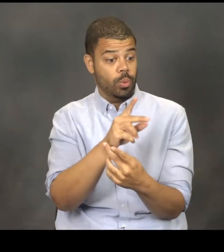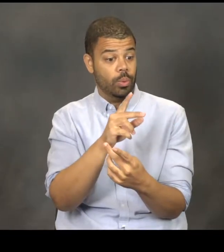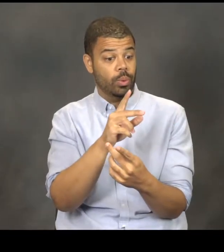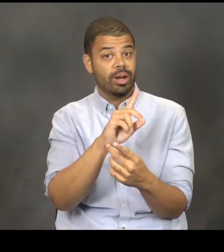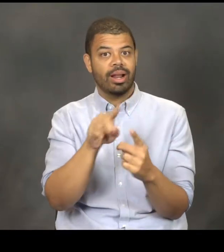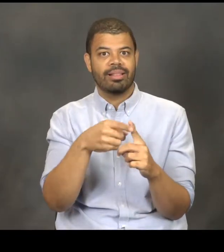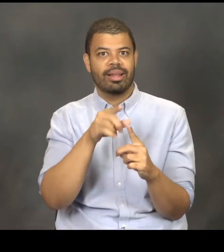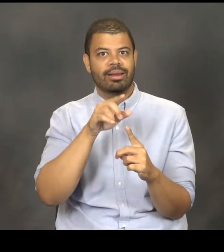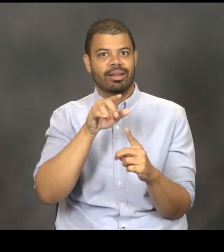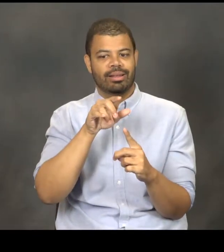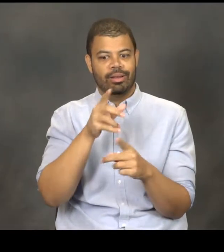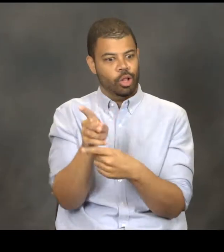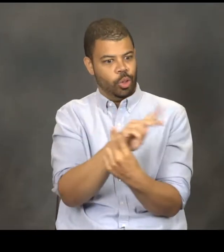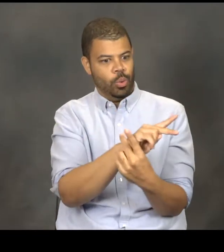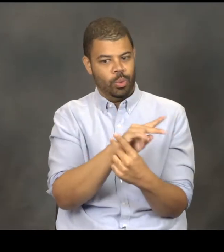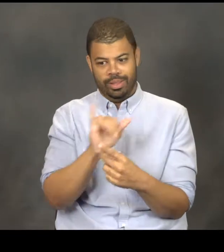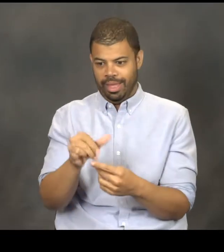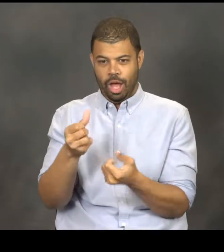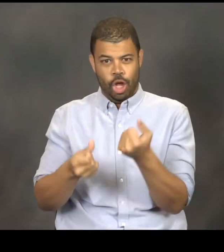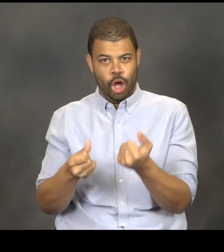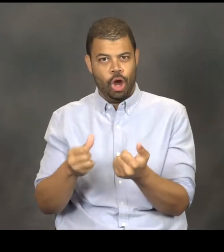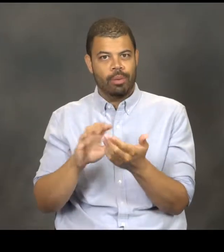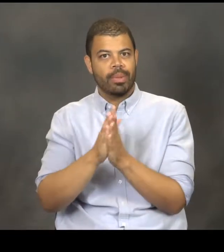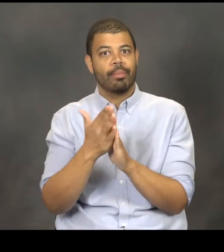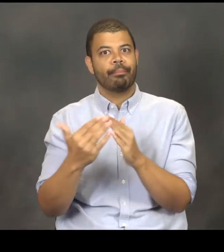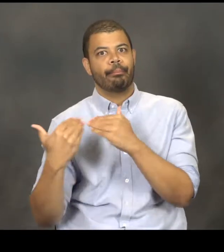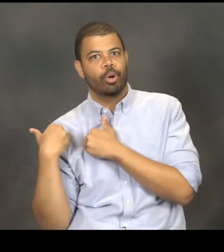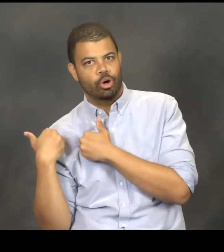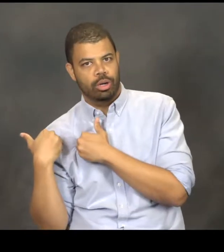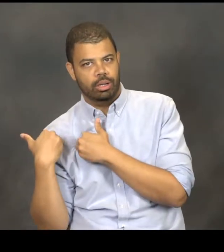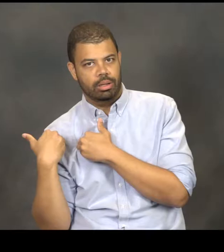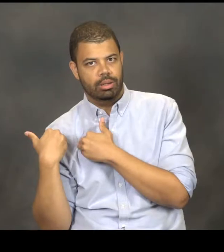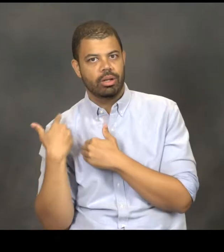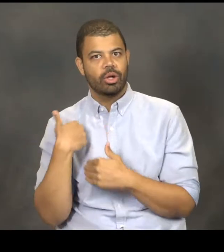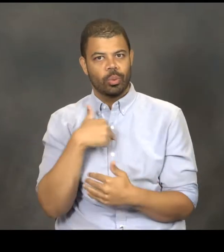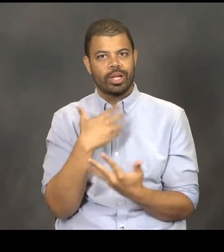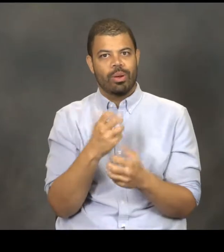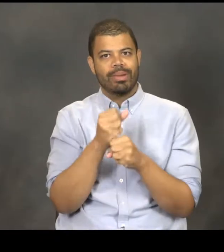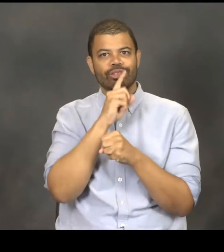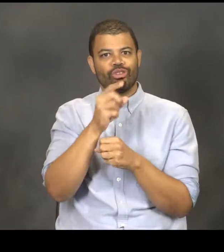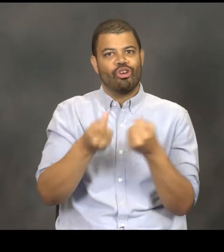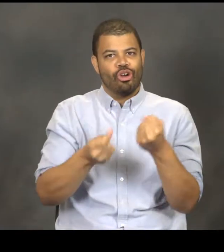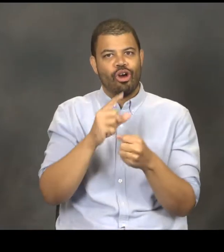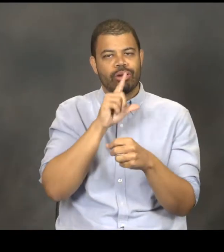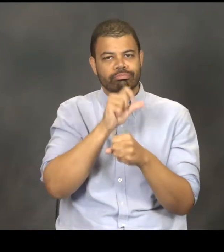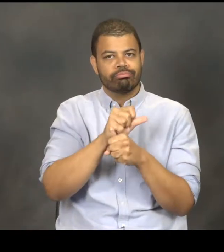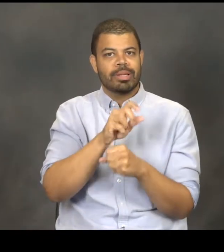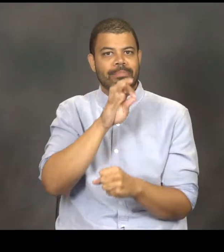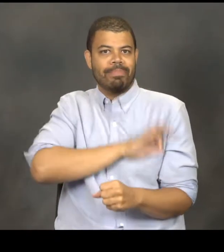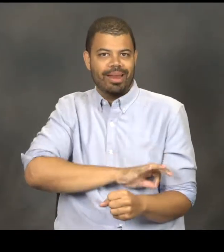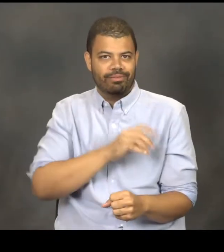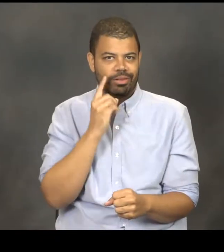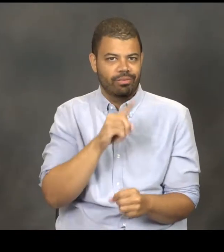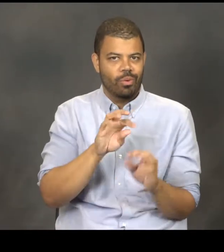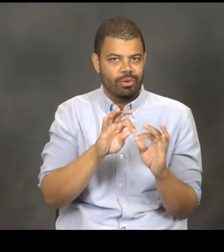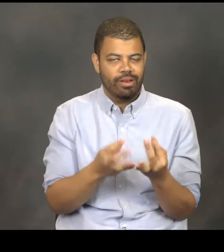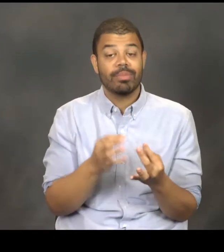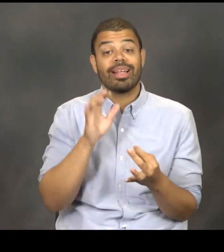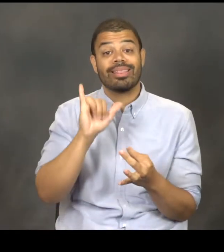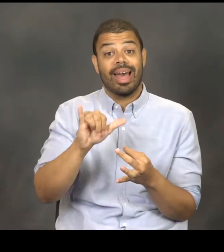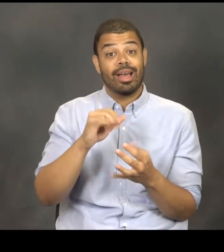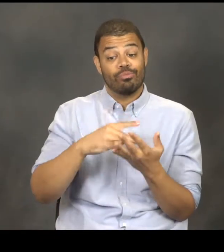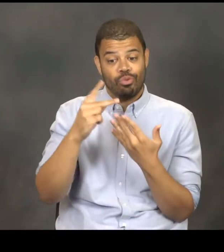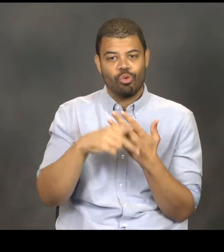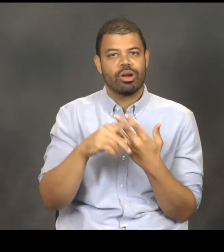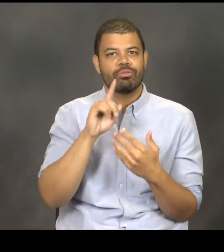a car is now somehow a financial burden rather than an asset for their families. So it's a long-term engagement program. The life of